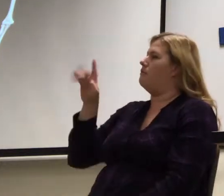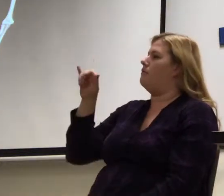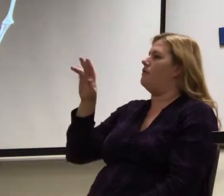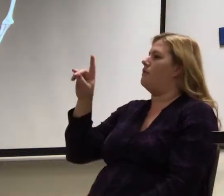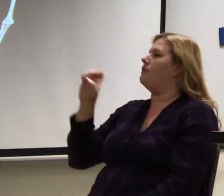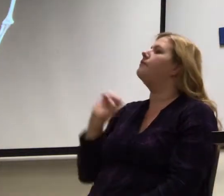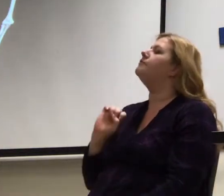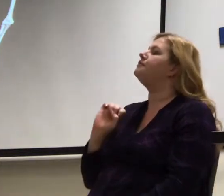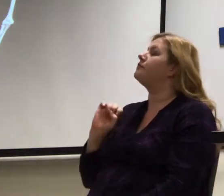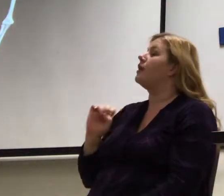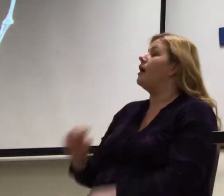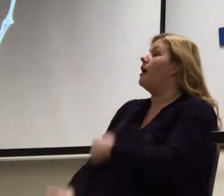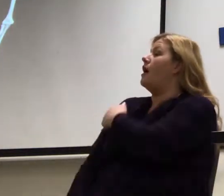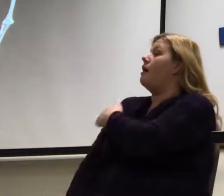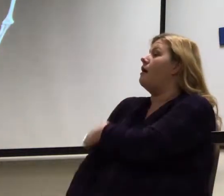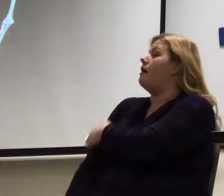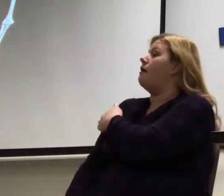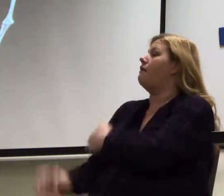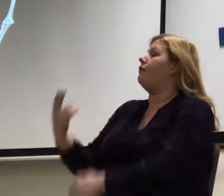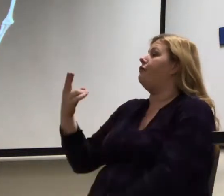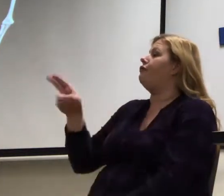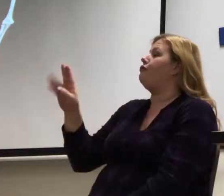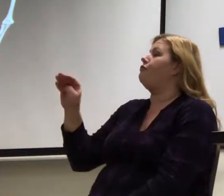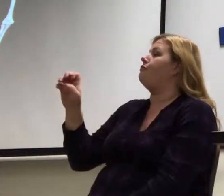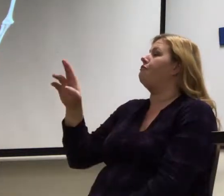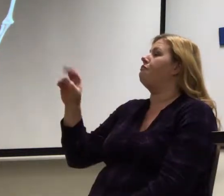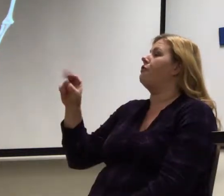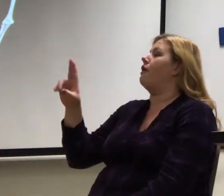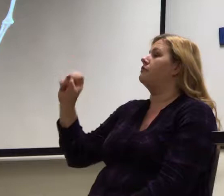And the humerus is the bone of the arm.